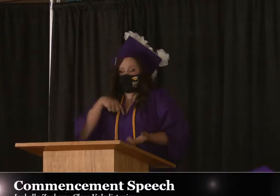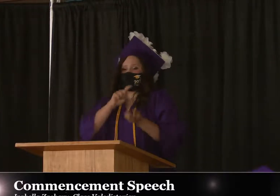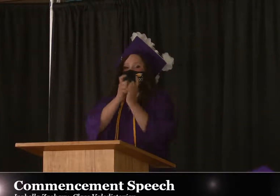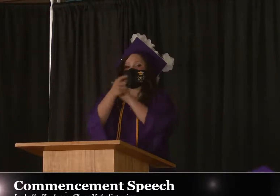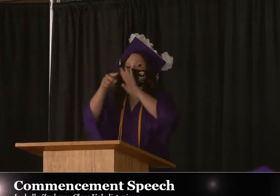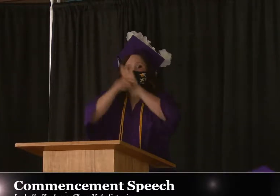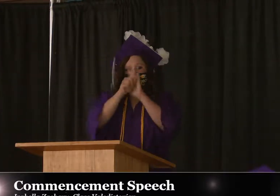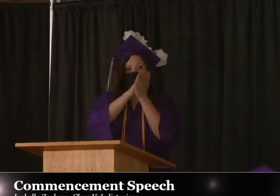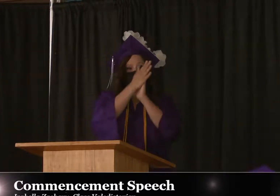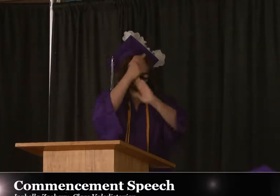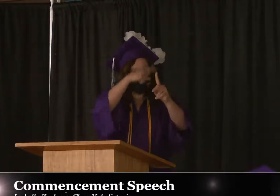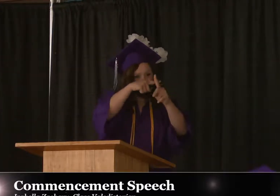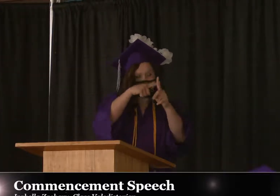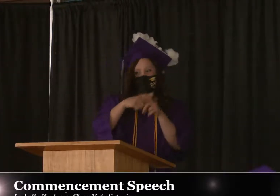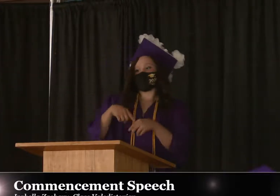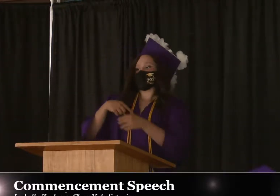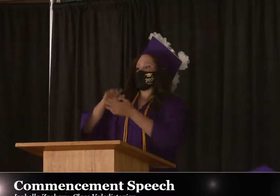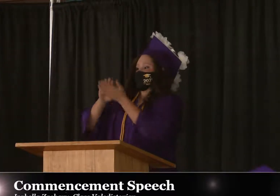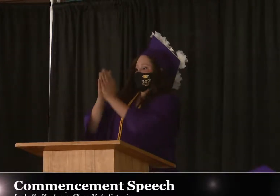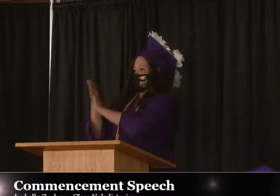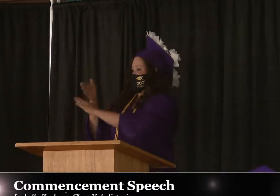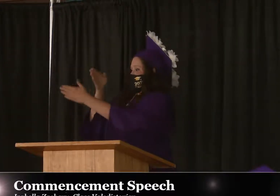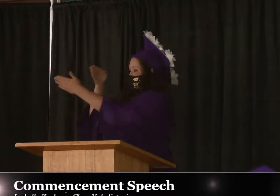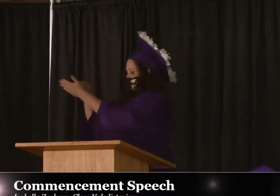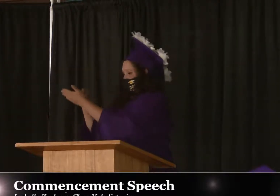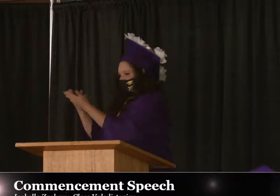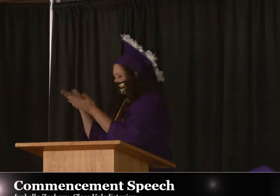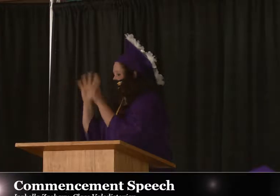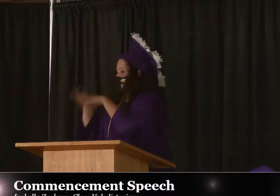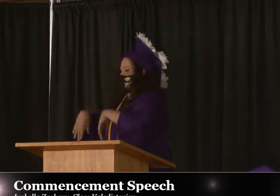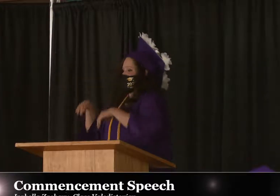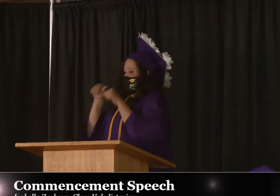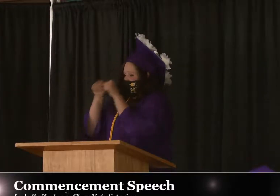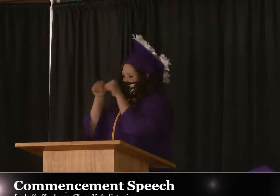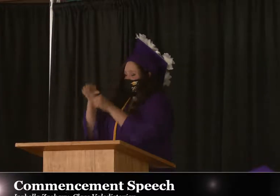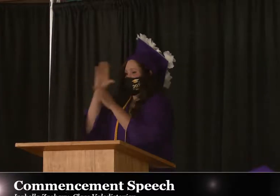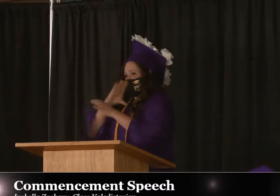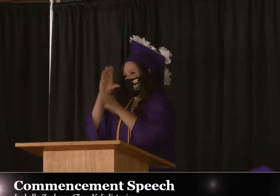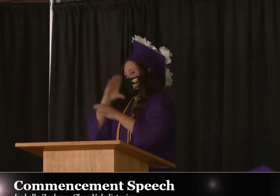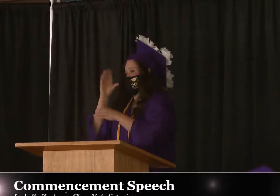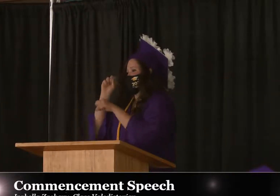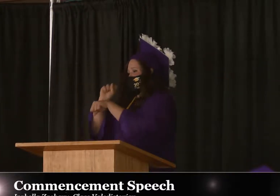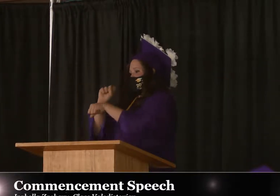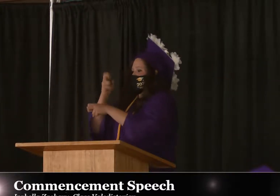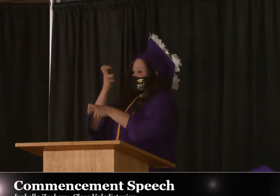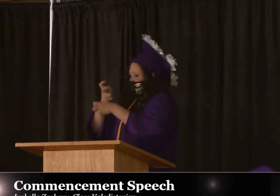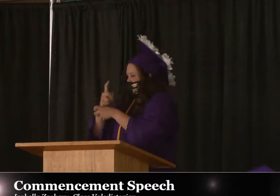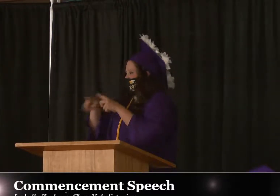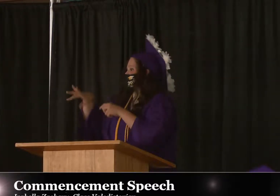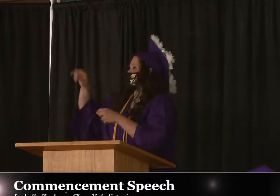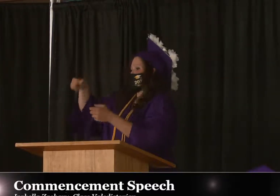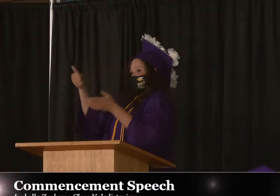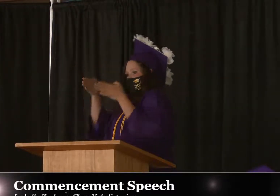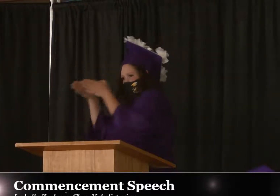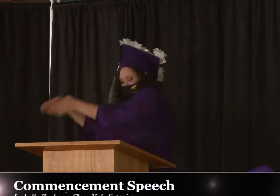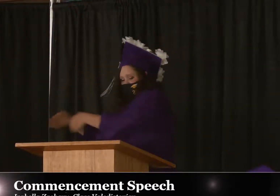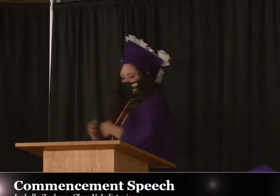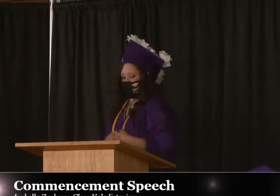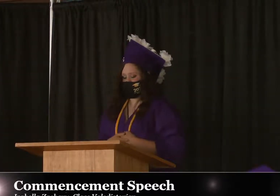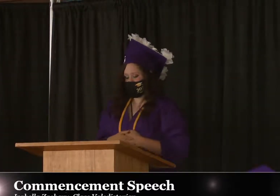We need to not give up, but we need to understand that whatever challenges we have, we need to keep working and keep